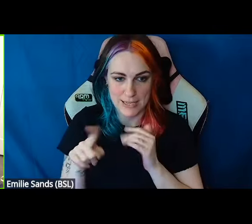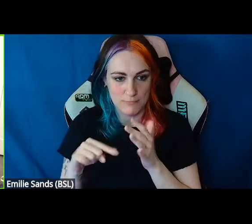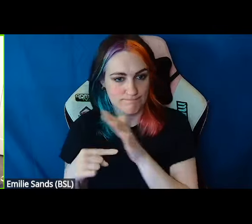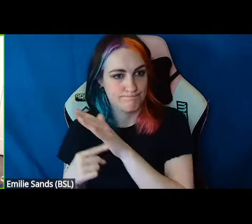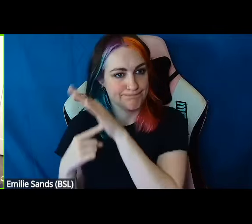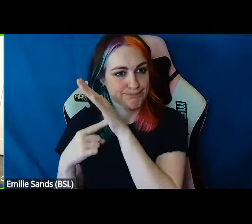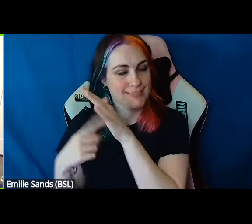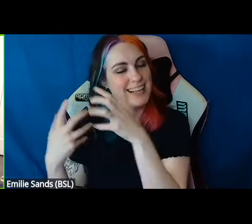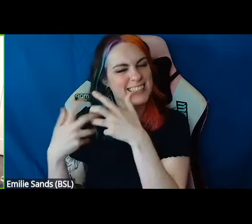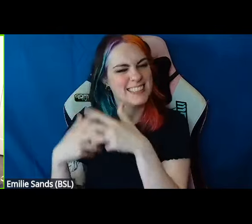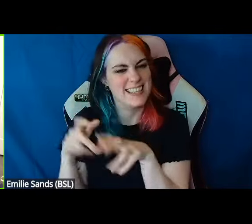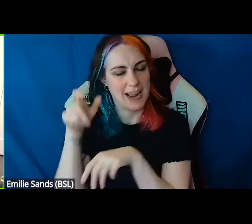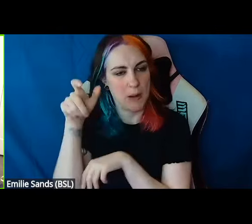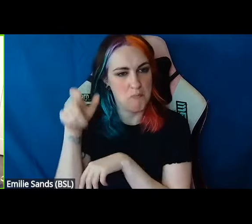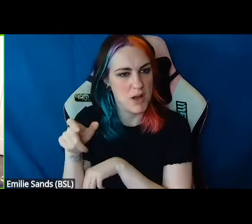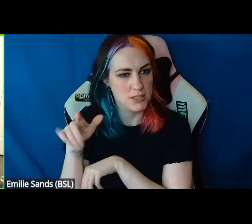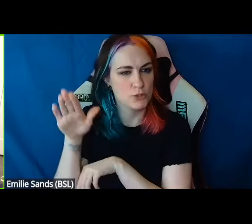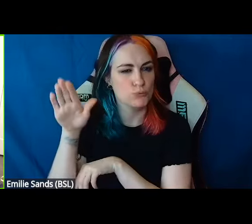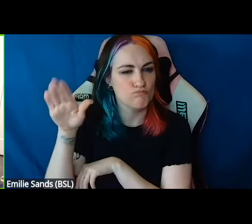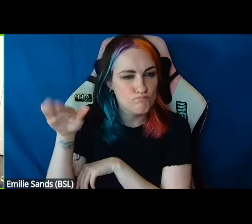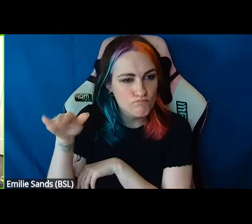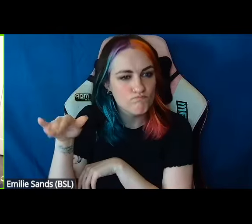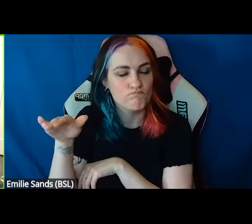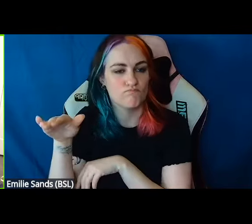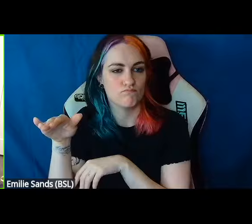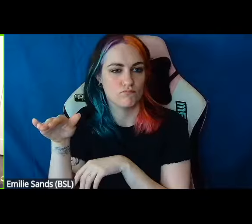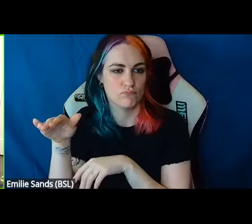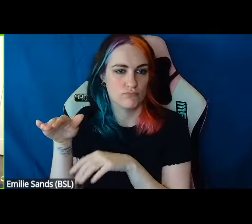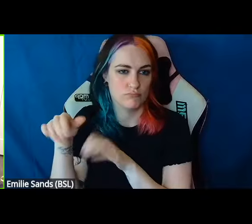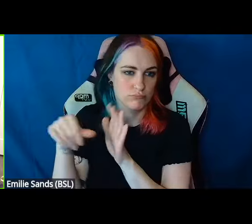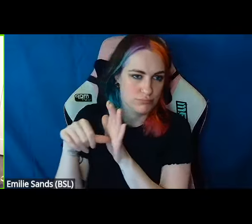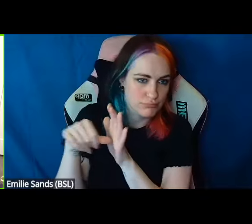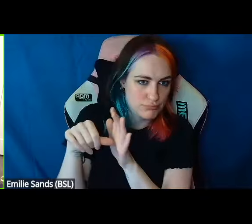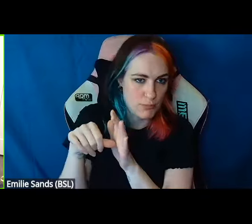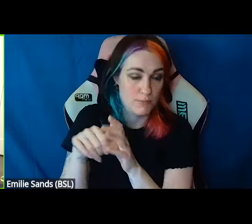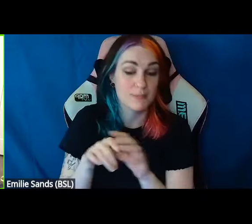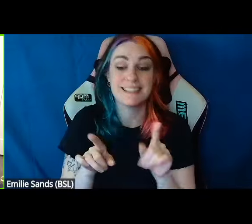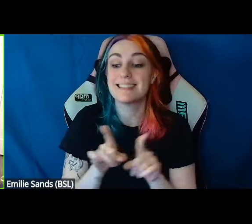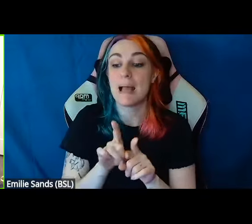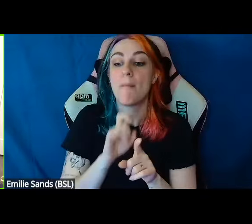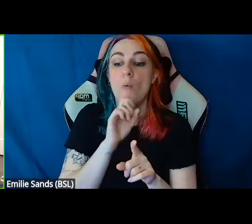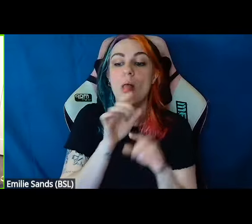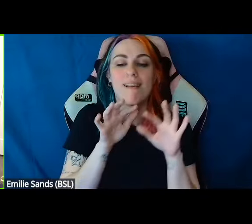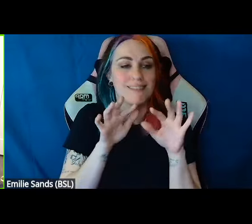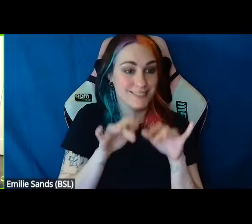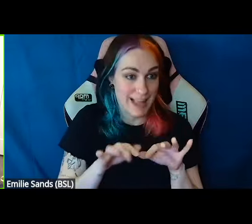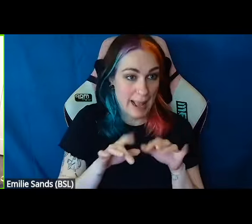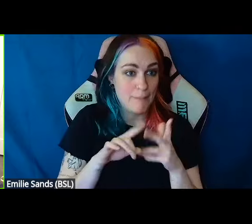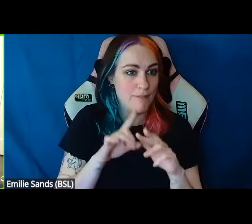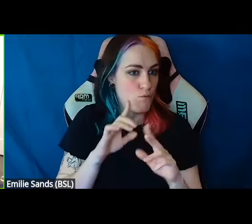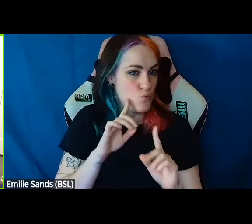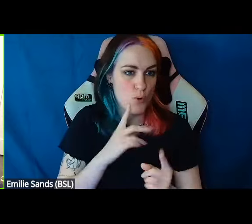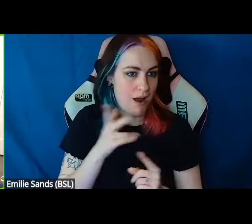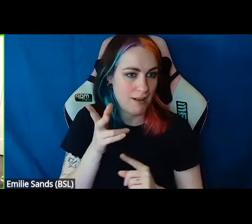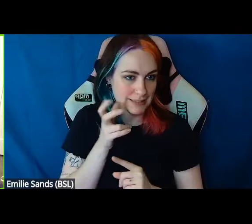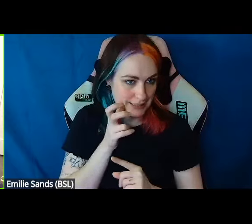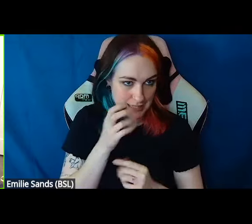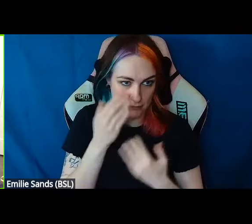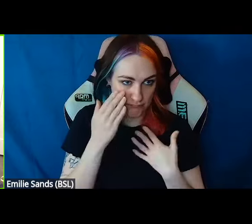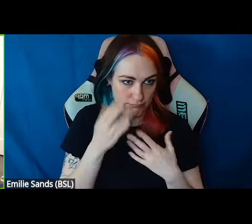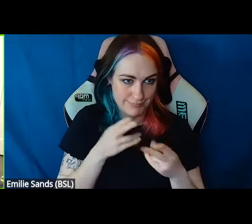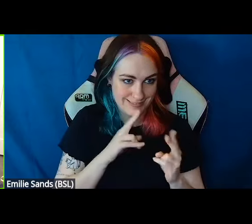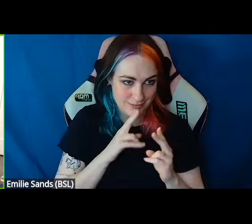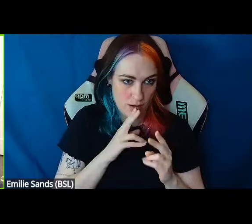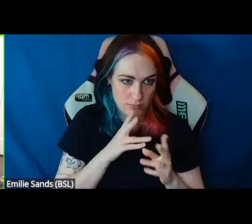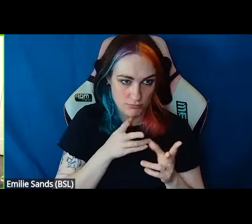person to get this up to date. And again, I will type this in case you cannot hear me and do not know BSL.